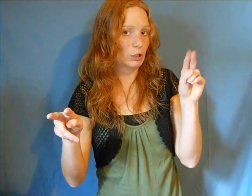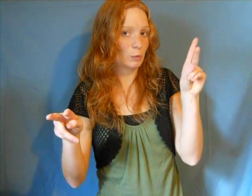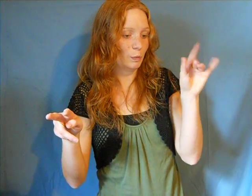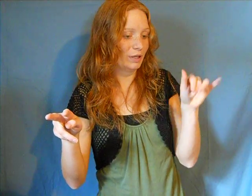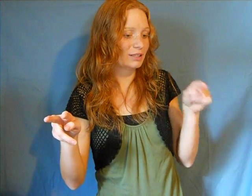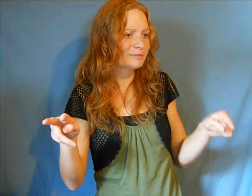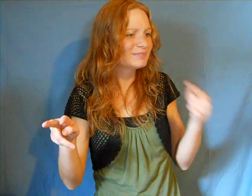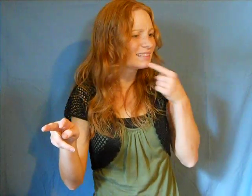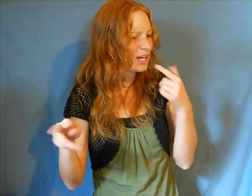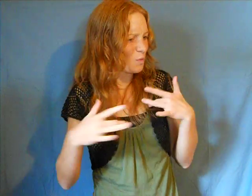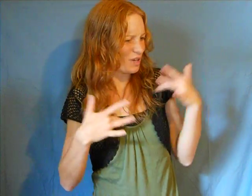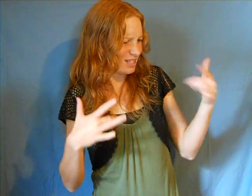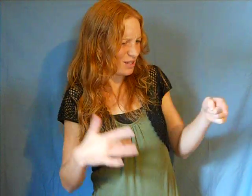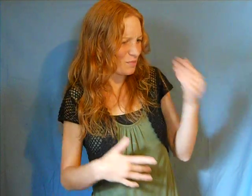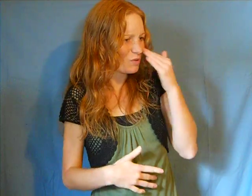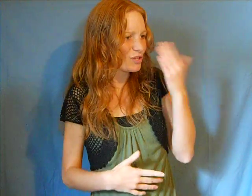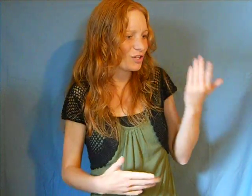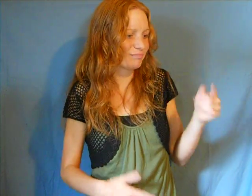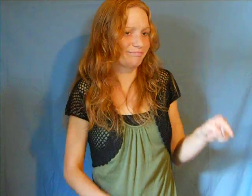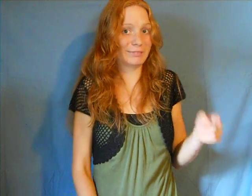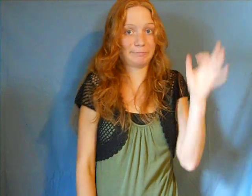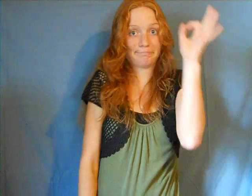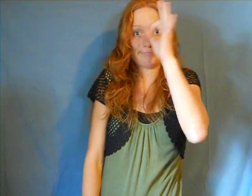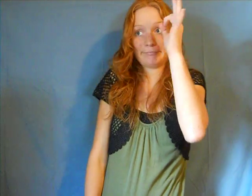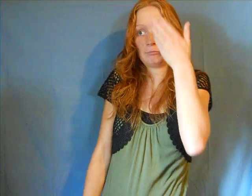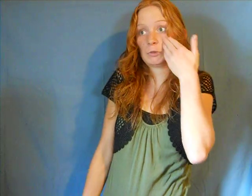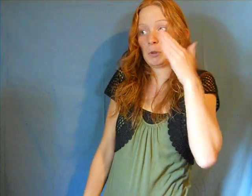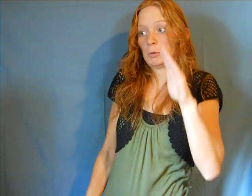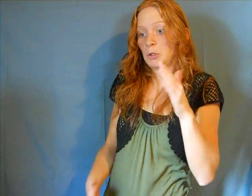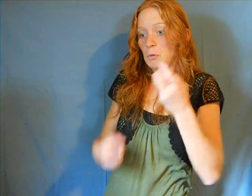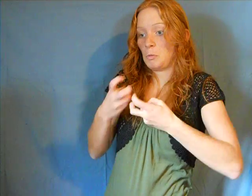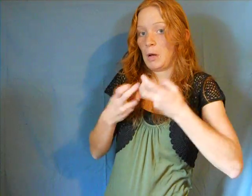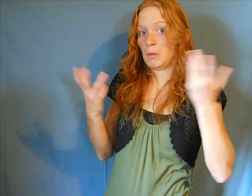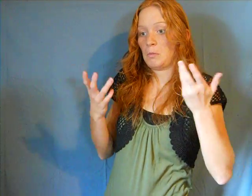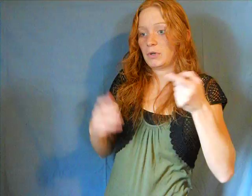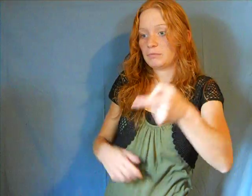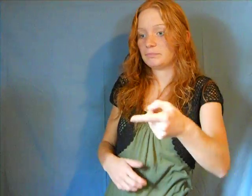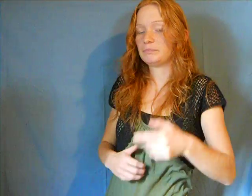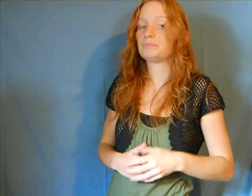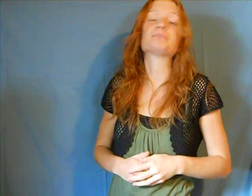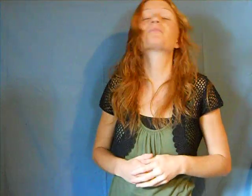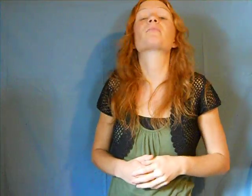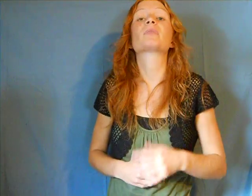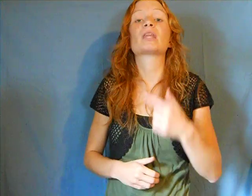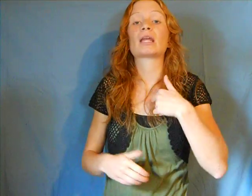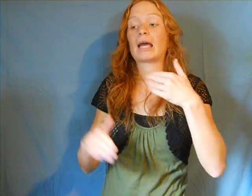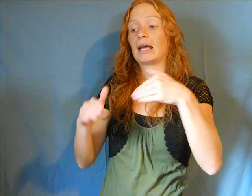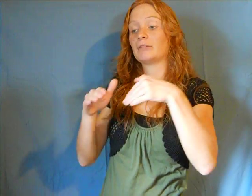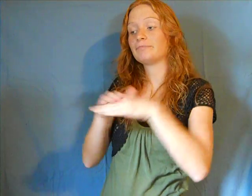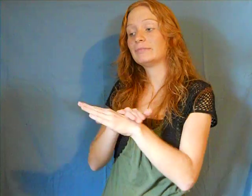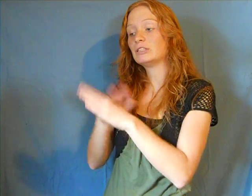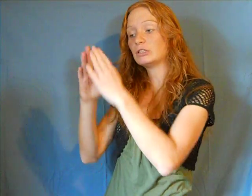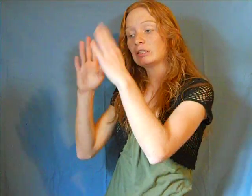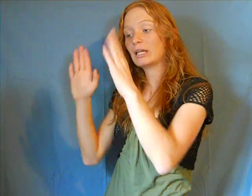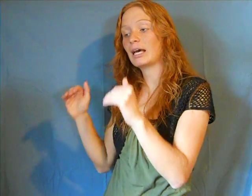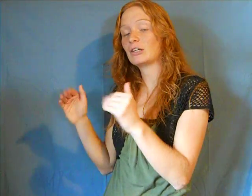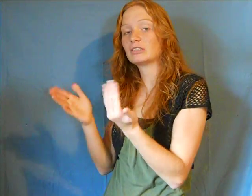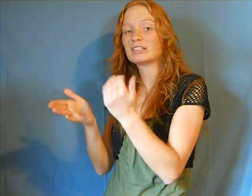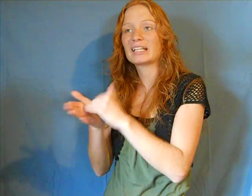doing. And I went back inside. And then I came back out some time later, 5-10 minutes, whatever.